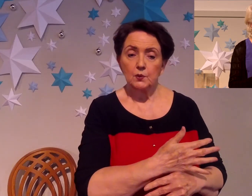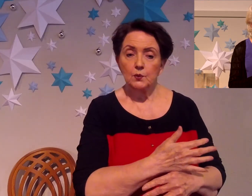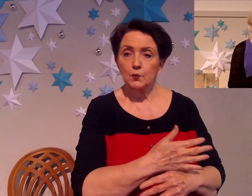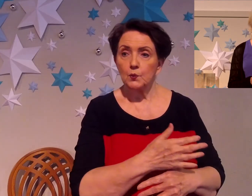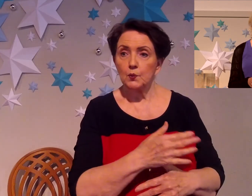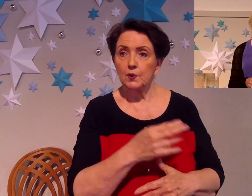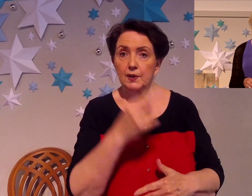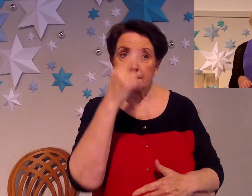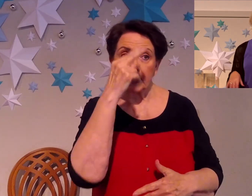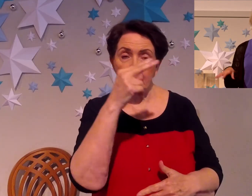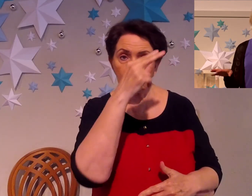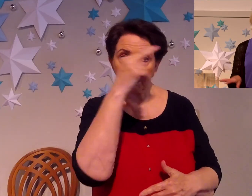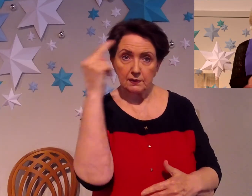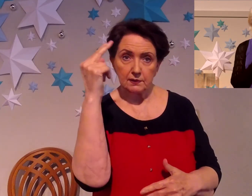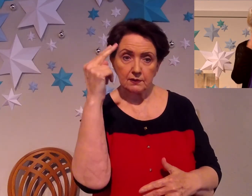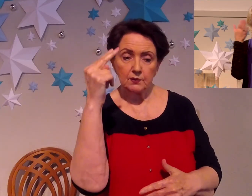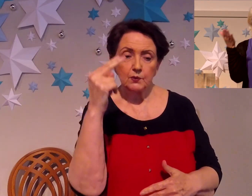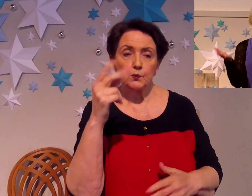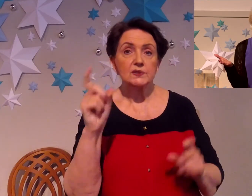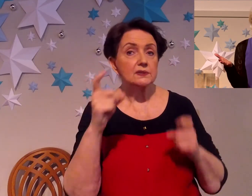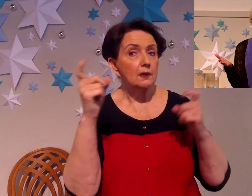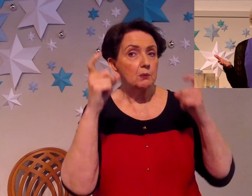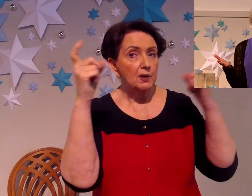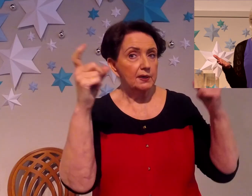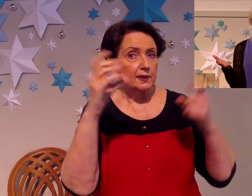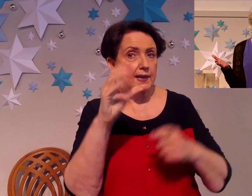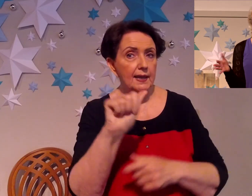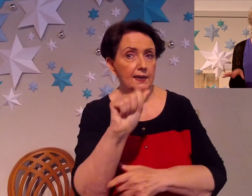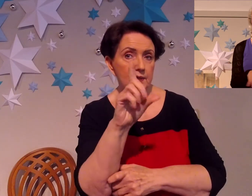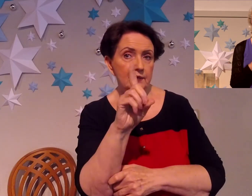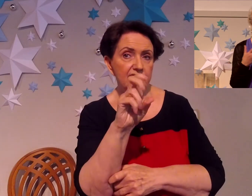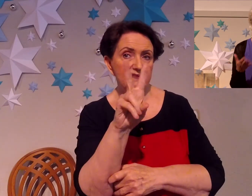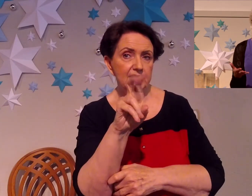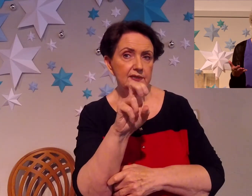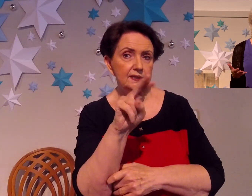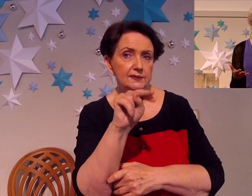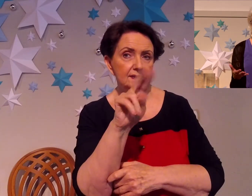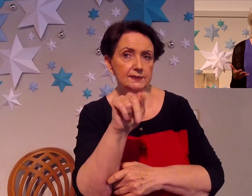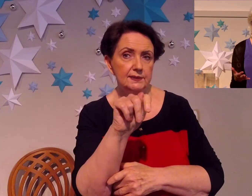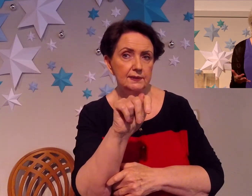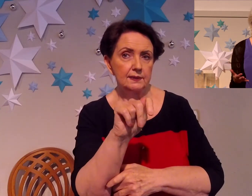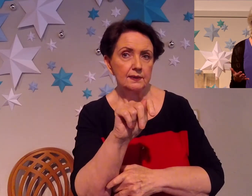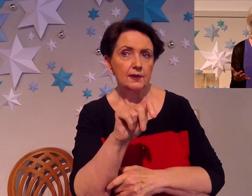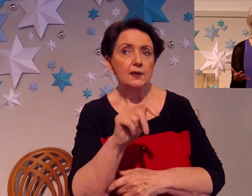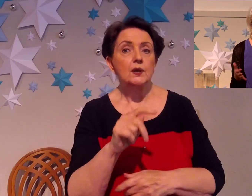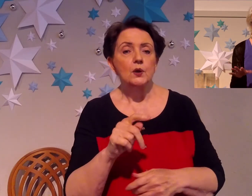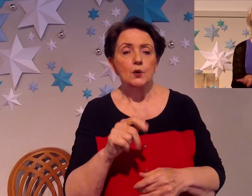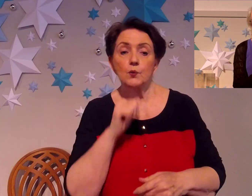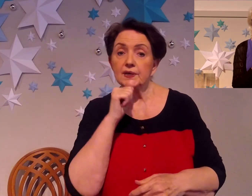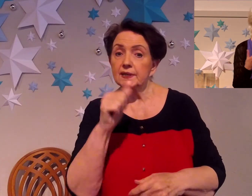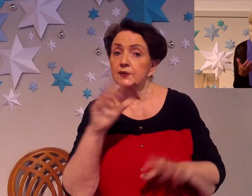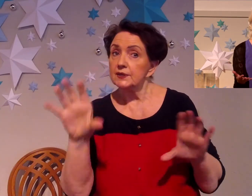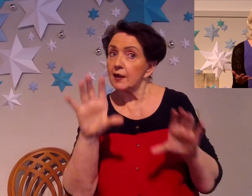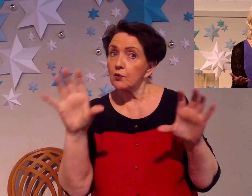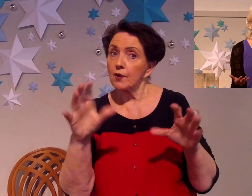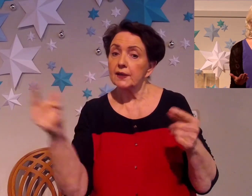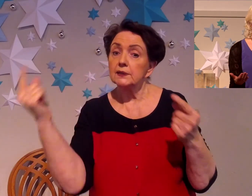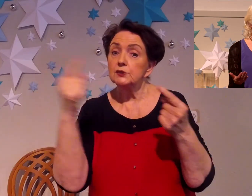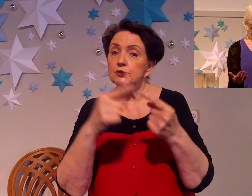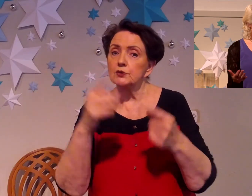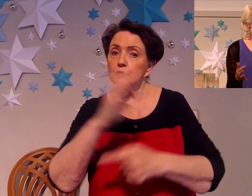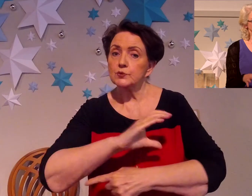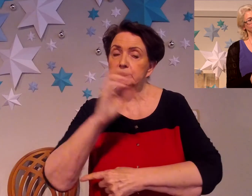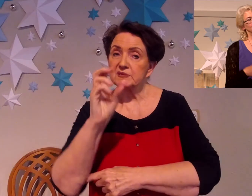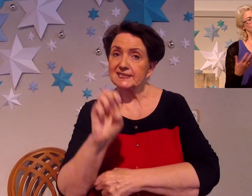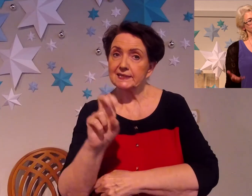we celebrated Advent, and our house didn't get decorated until Christmas Eve. Christmas Eve, the Christ child